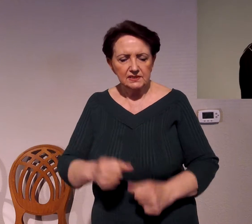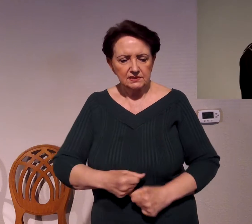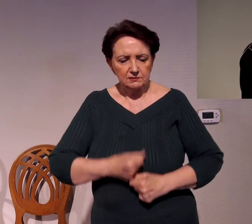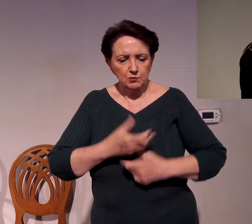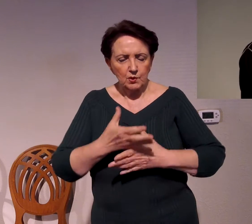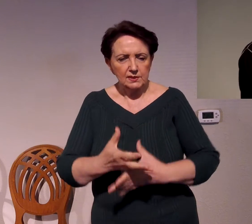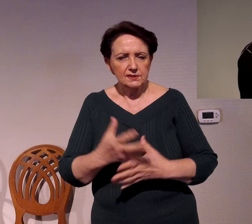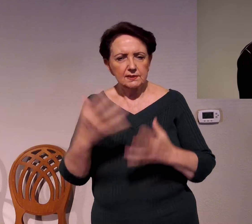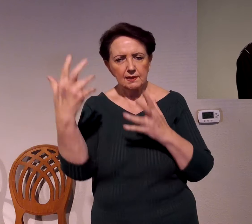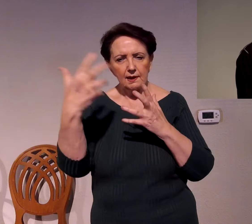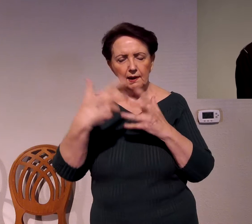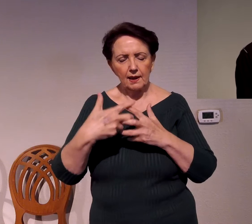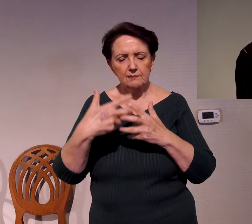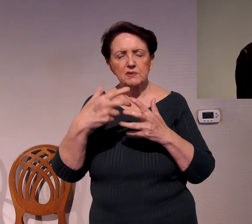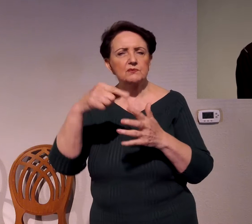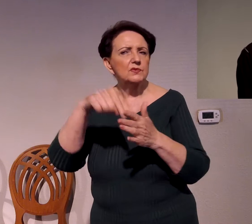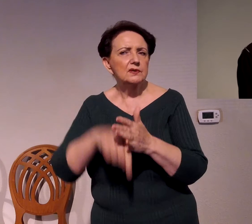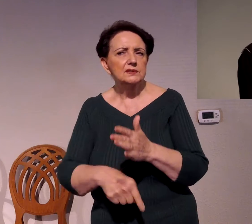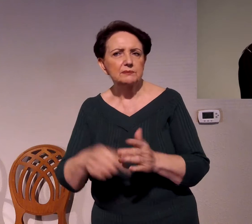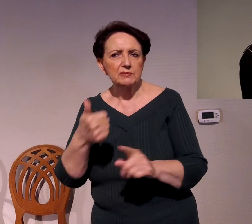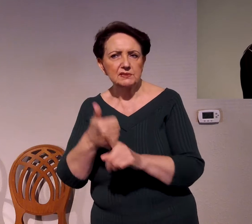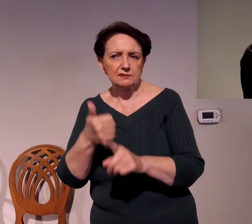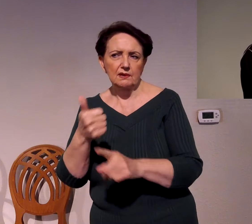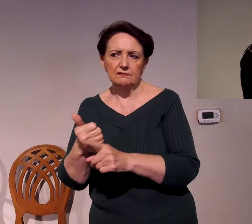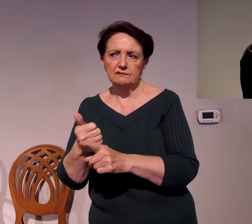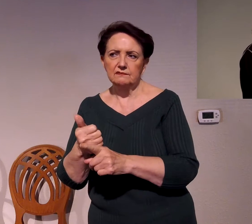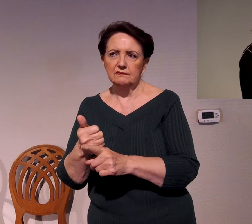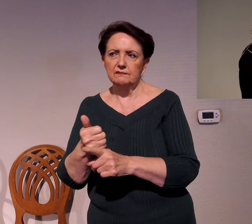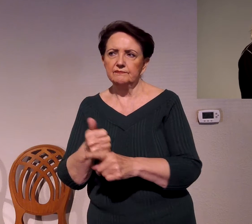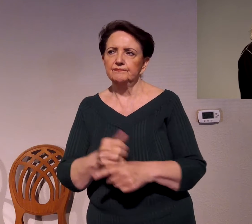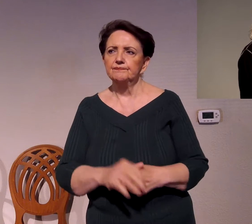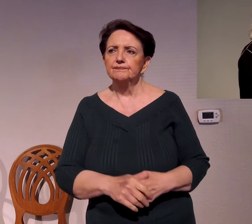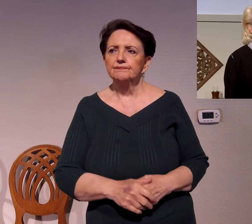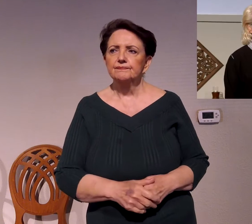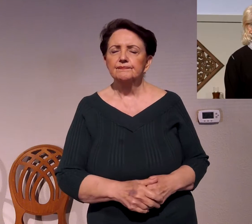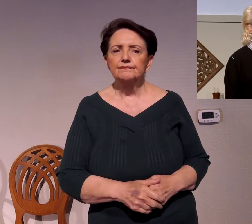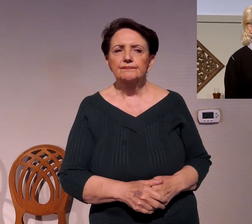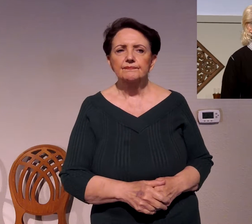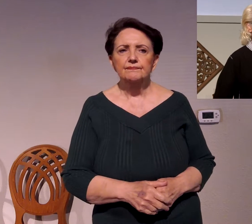our truest, deepest selves.